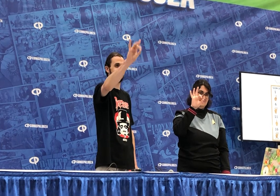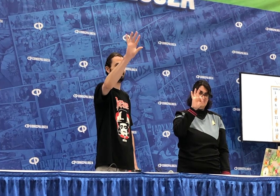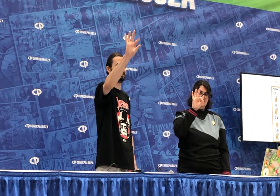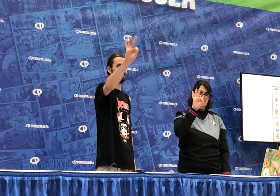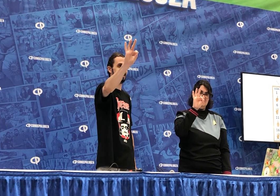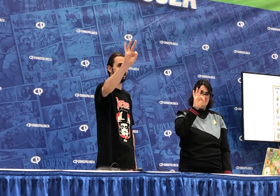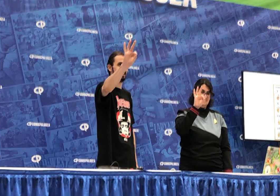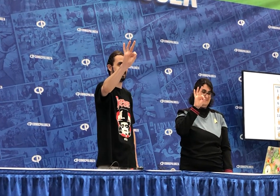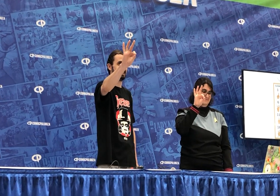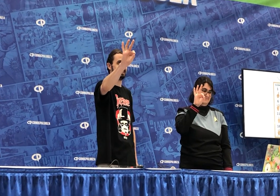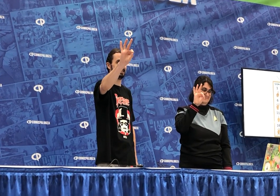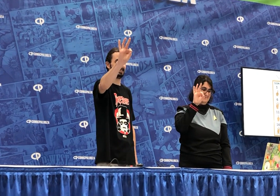9,